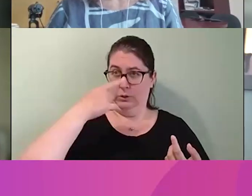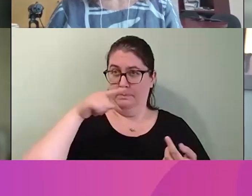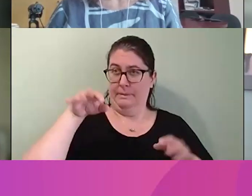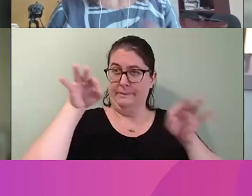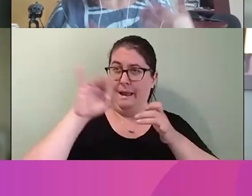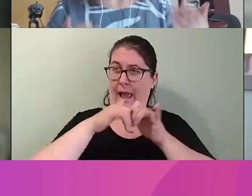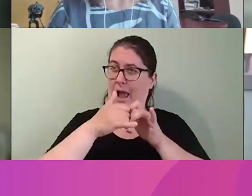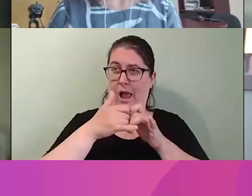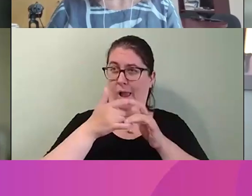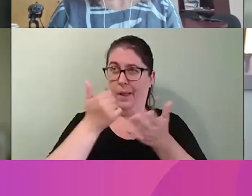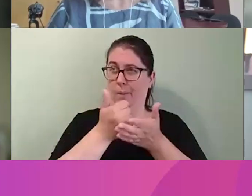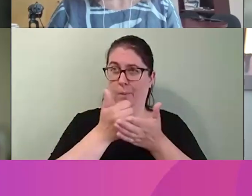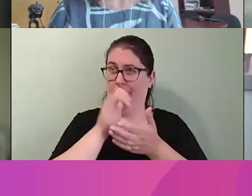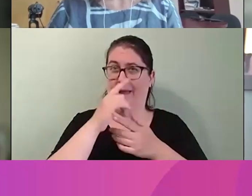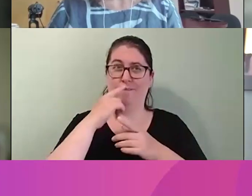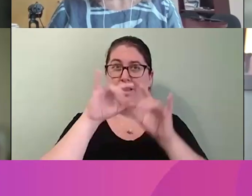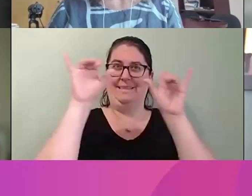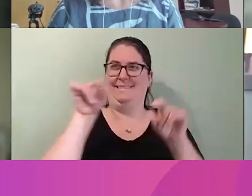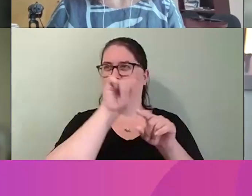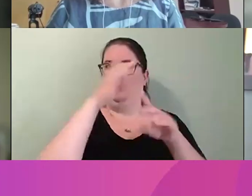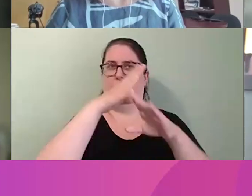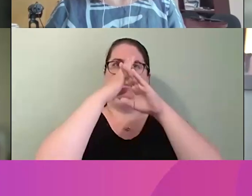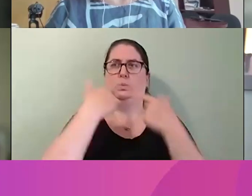help and trying to provide service in this context.